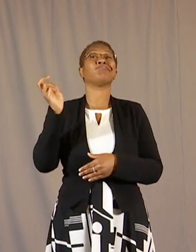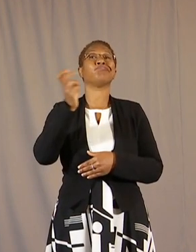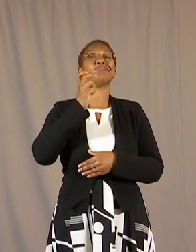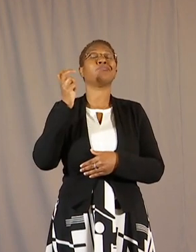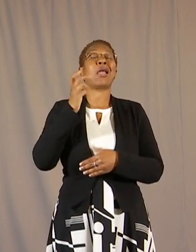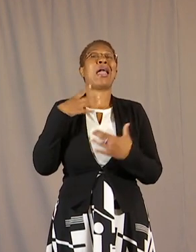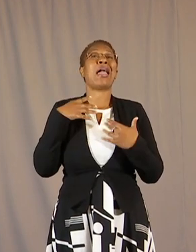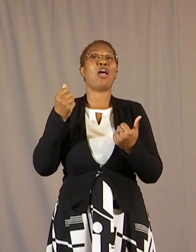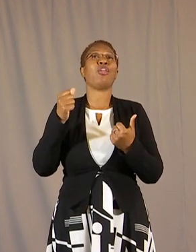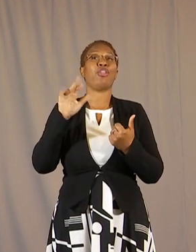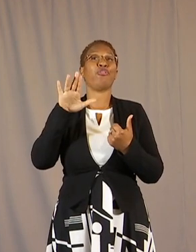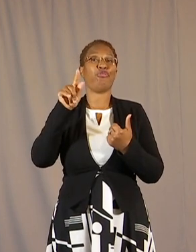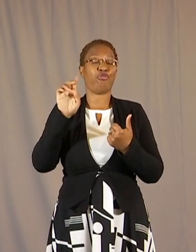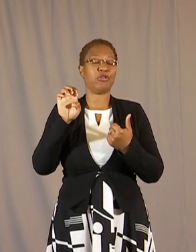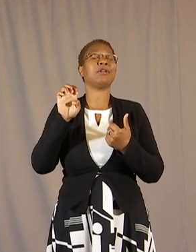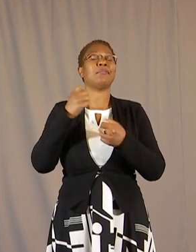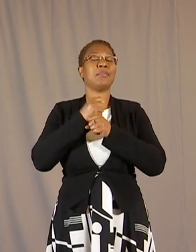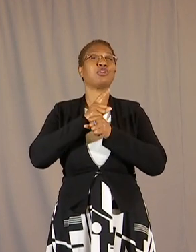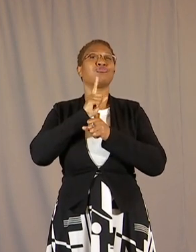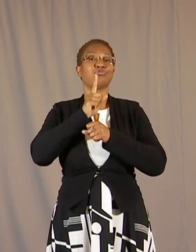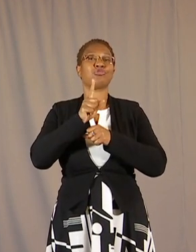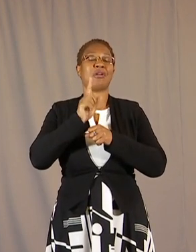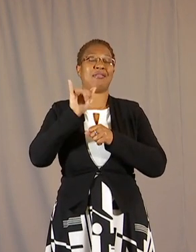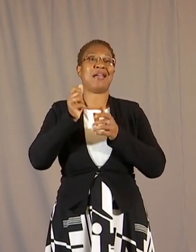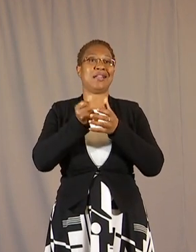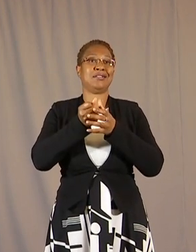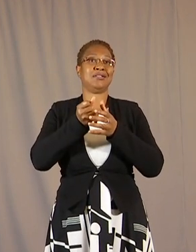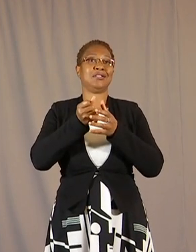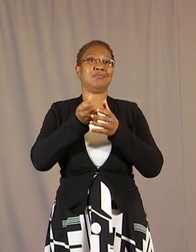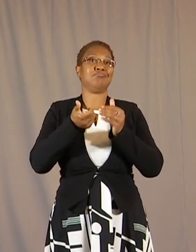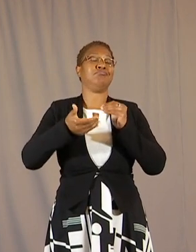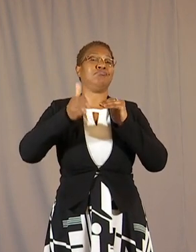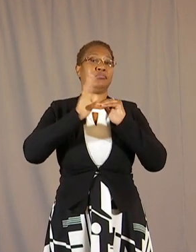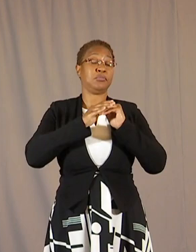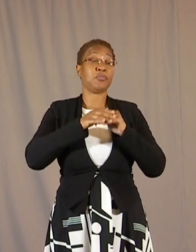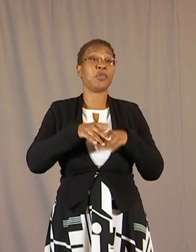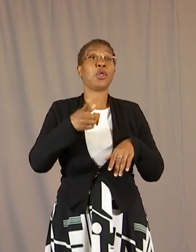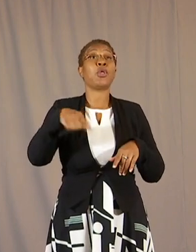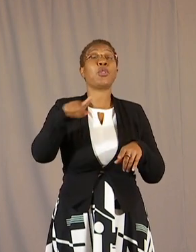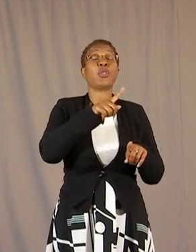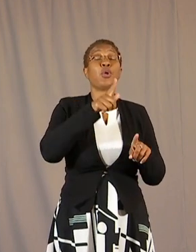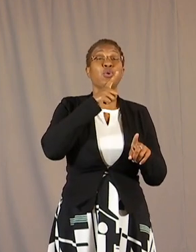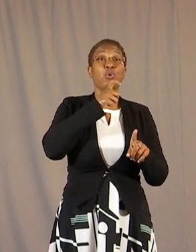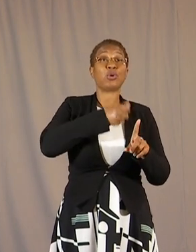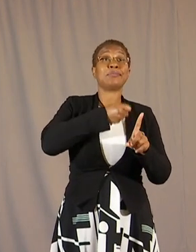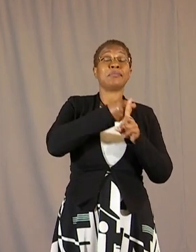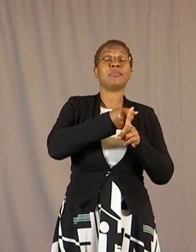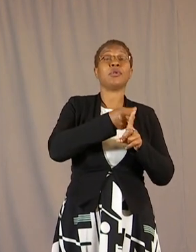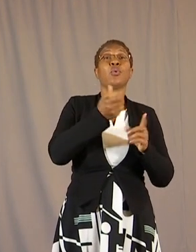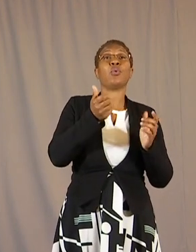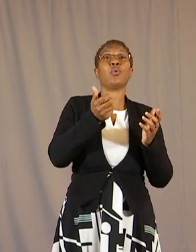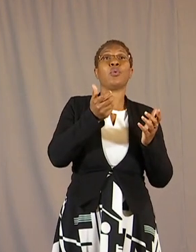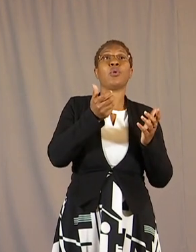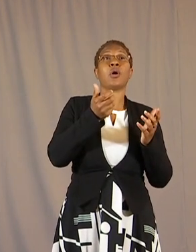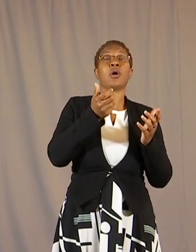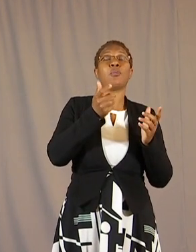expansion of the clinical services made available to those afflicted with sickle cell,